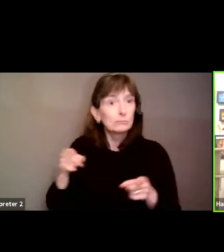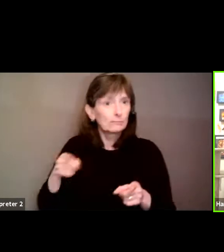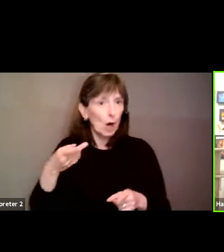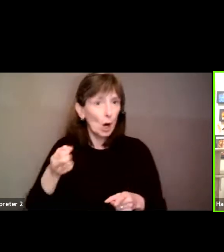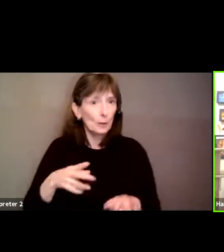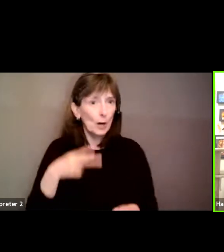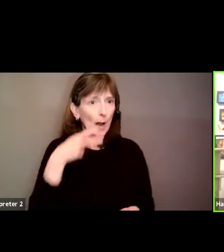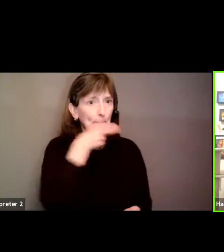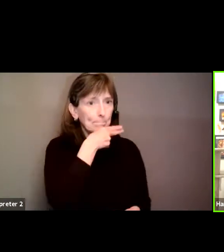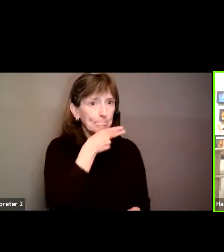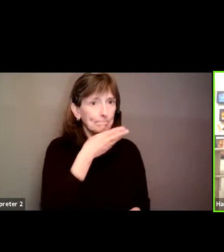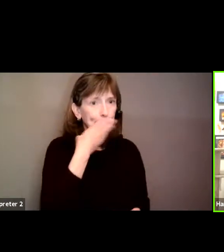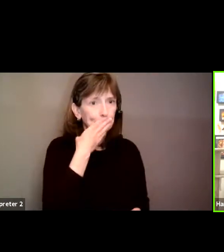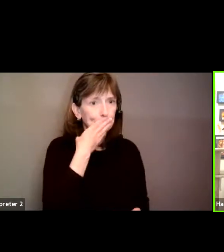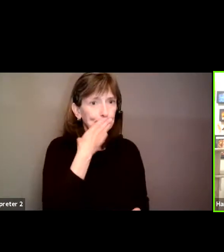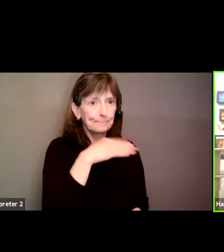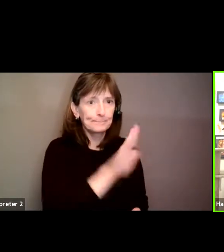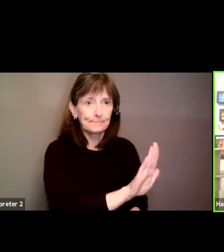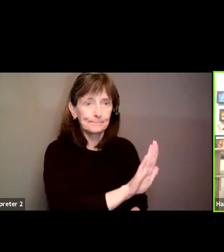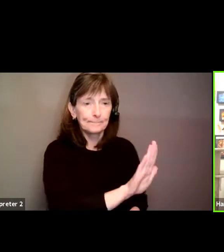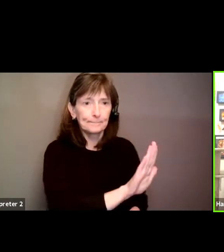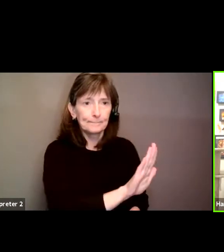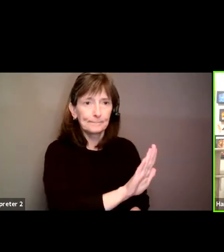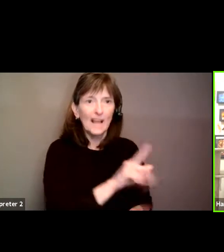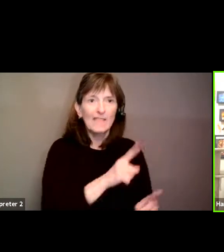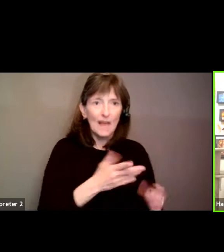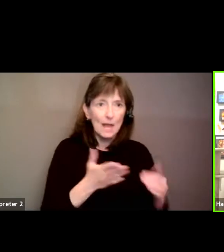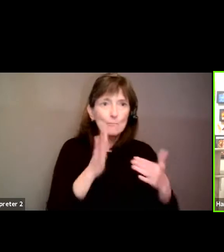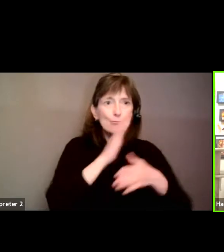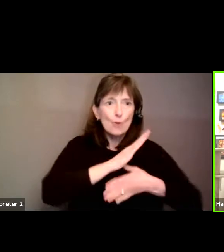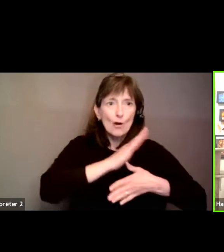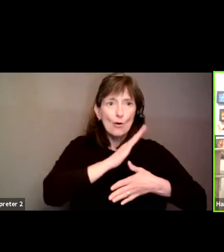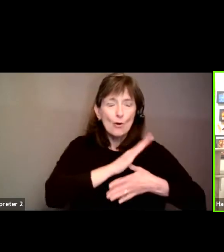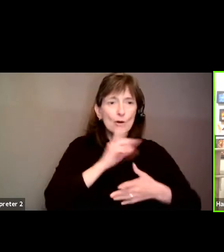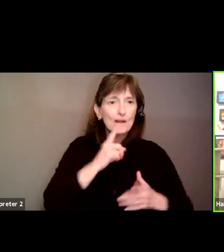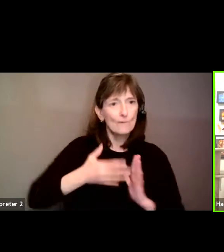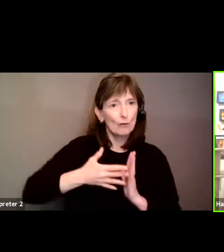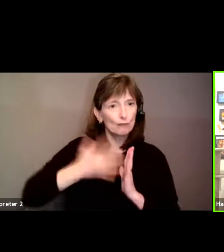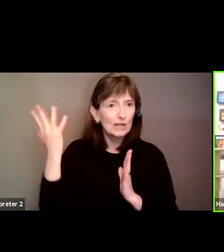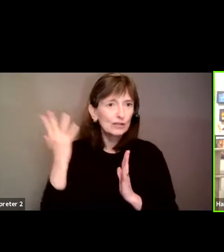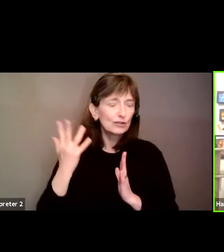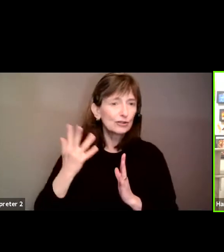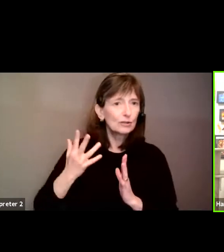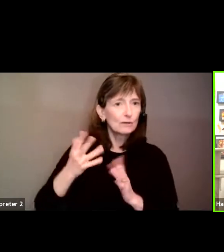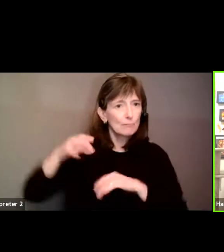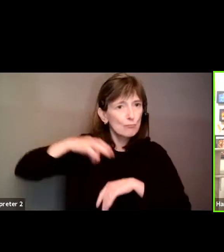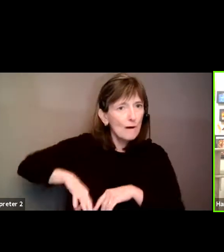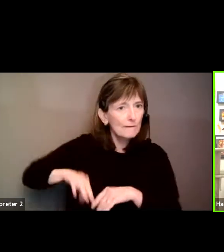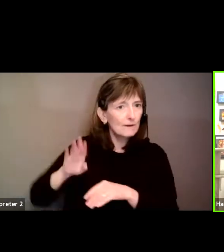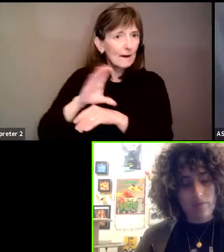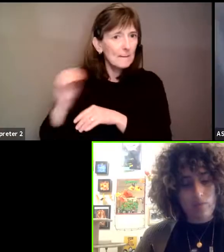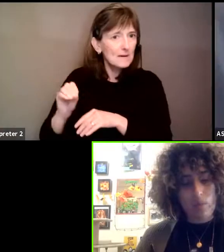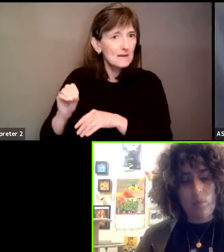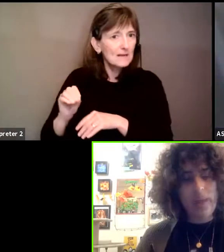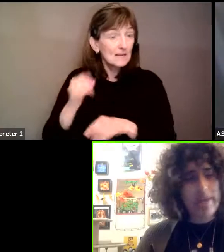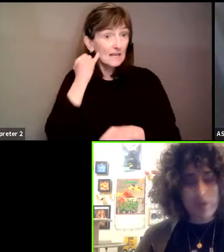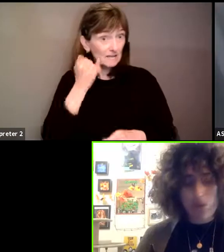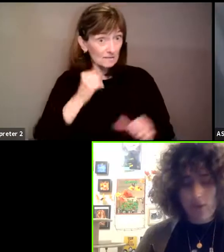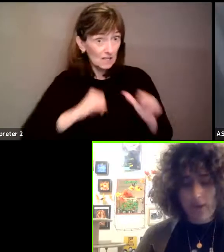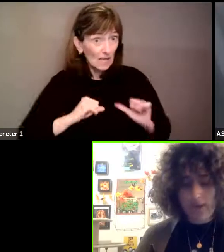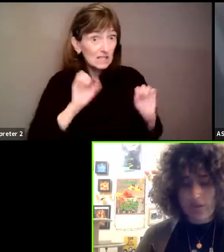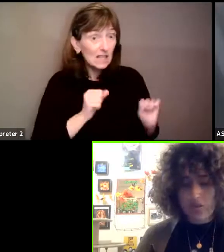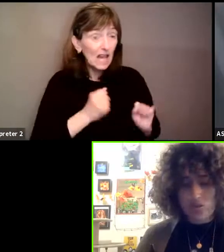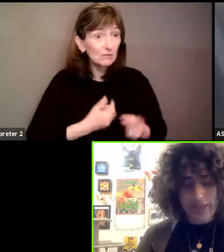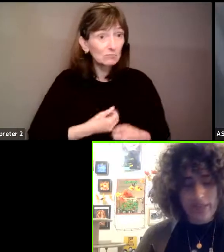dangers of prioritizing profit over the well-being of our planet. What if they'd been free to sound off? Would we have